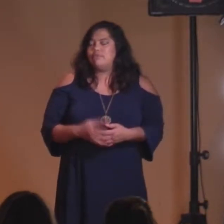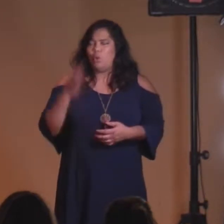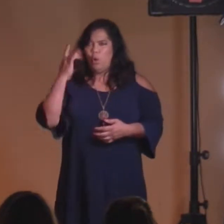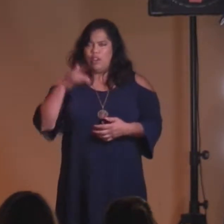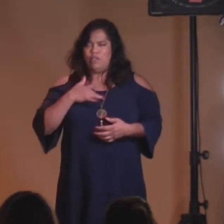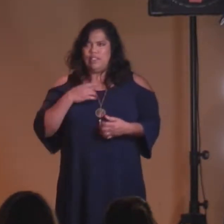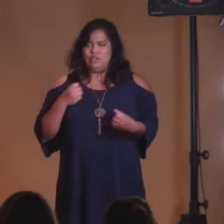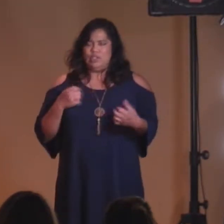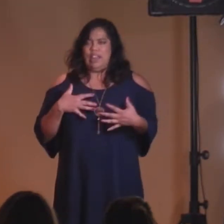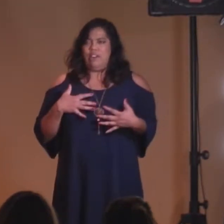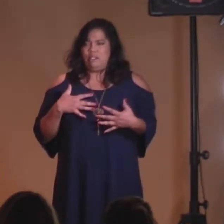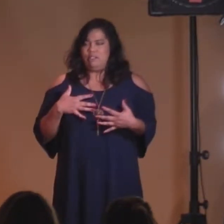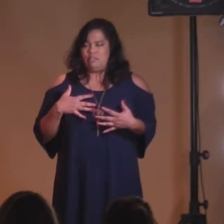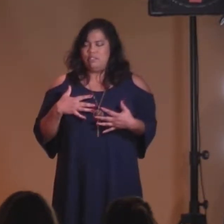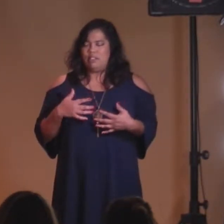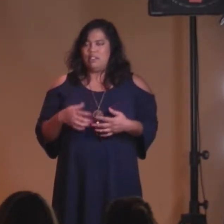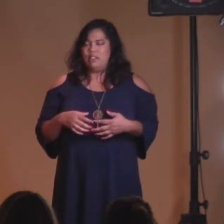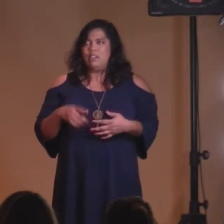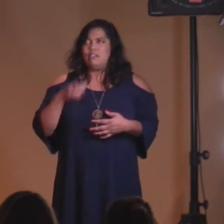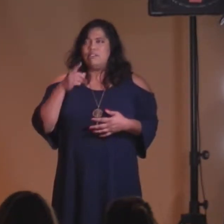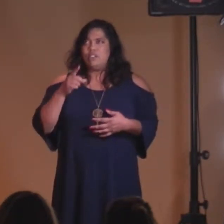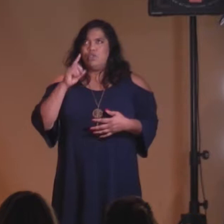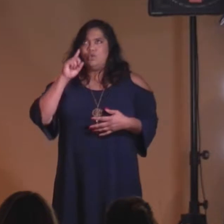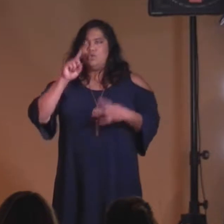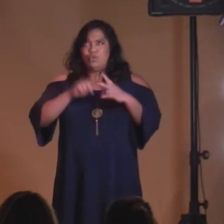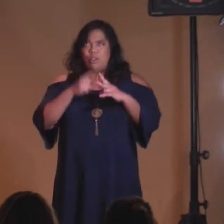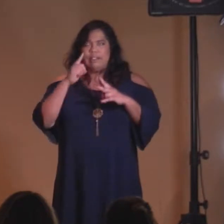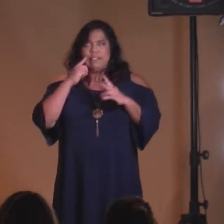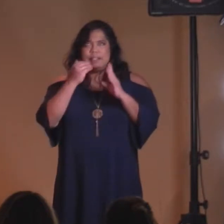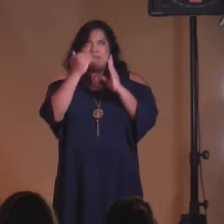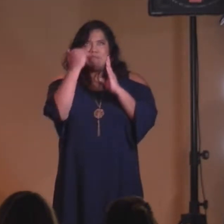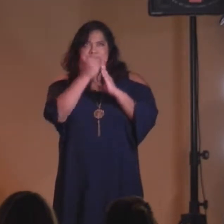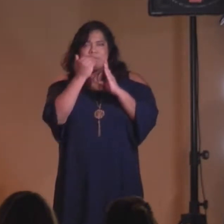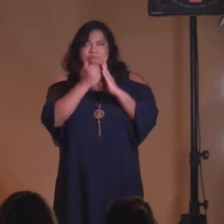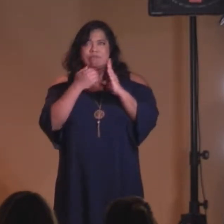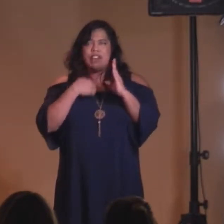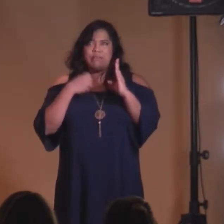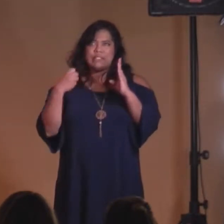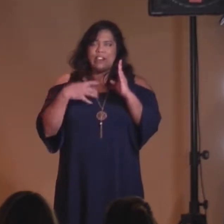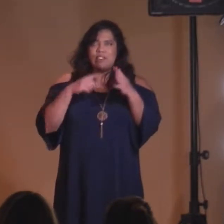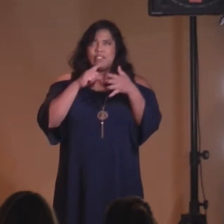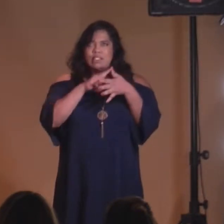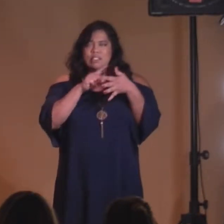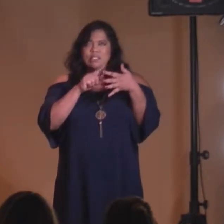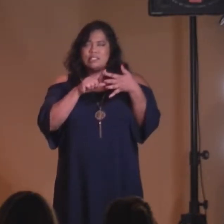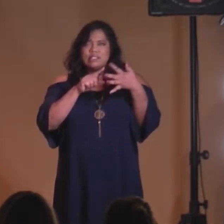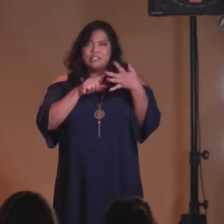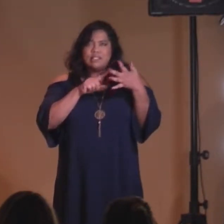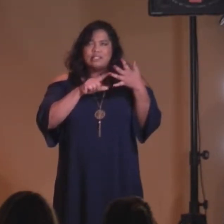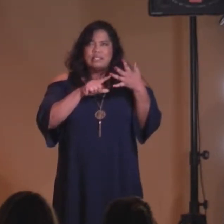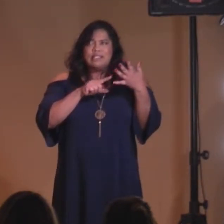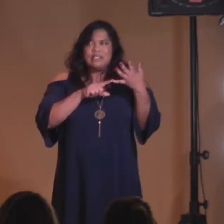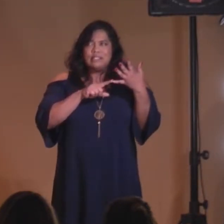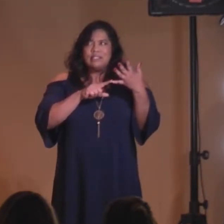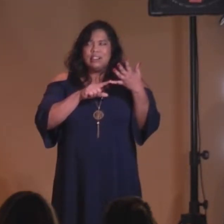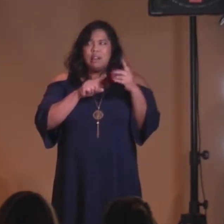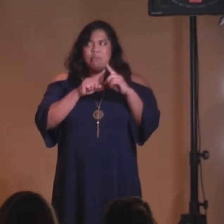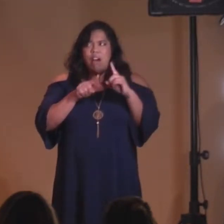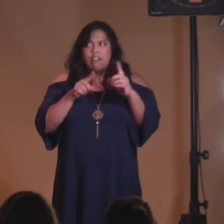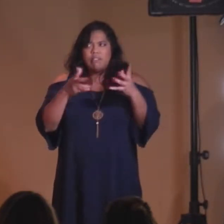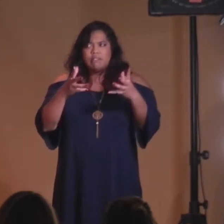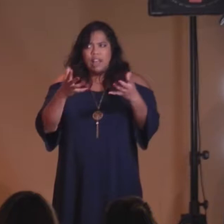And then as you start to formulate a list of what scares you, what you are afraid of, somewhere in there begin to